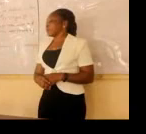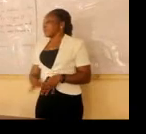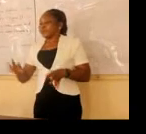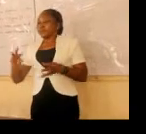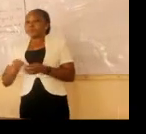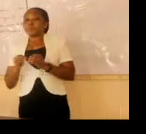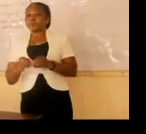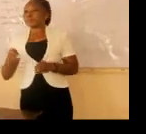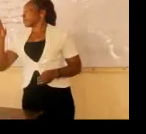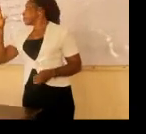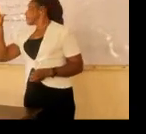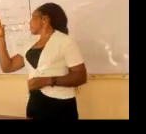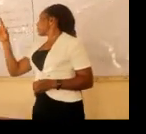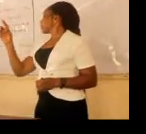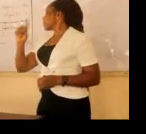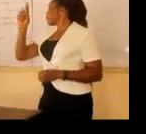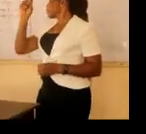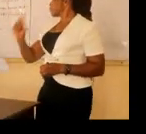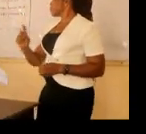number 3 question,